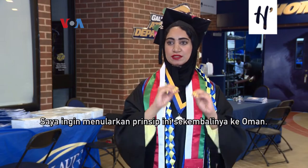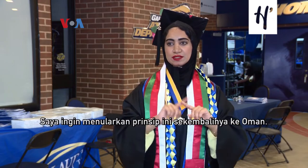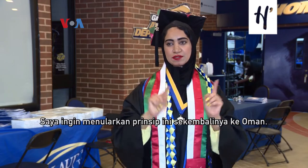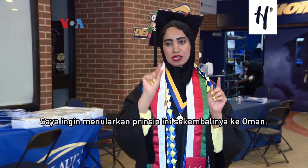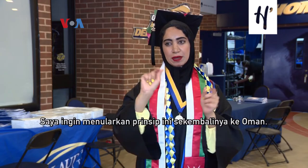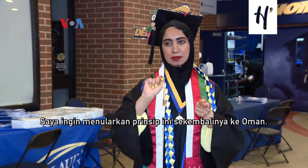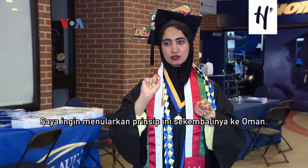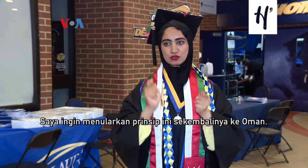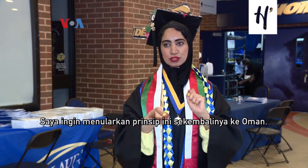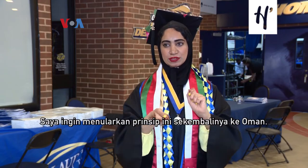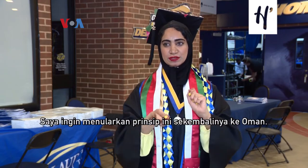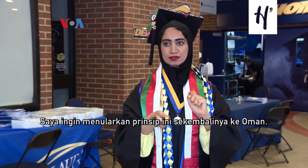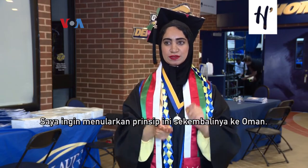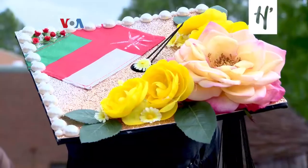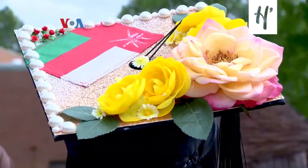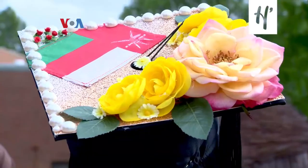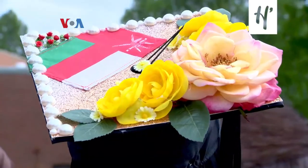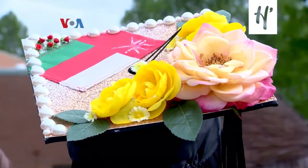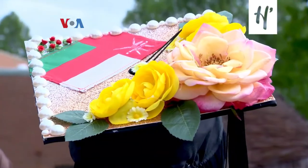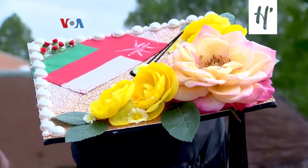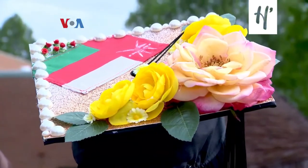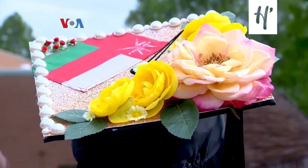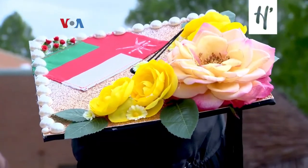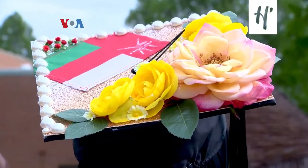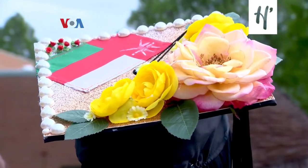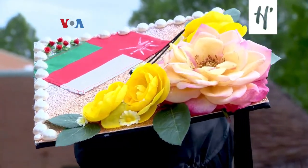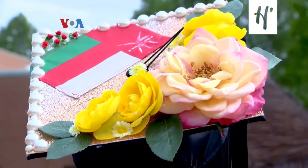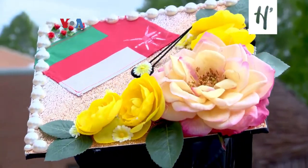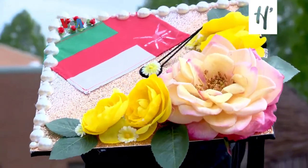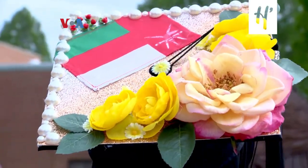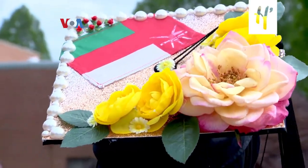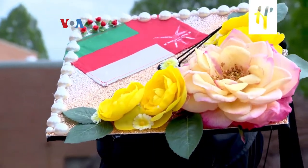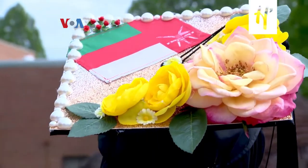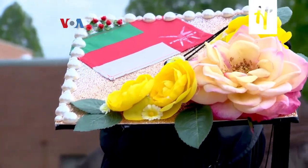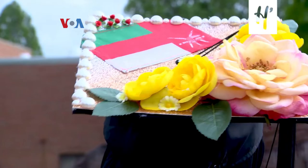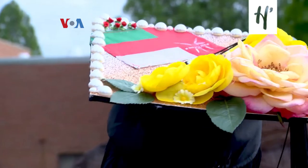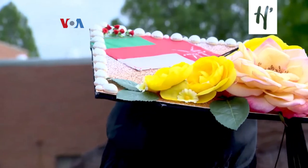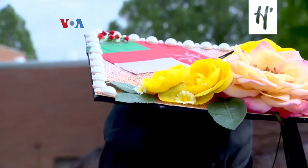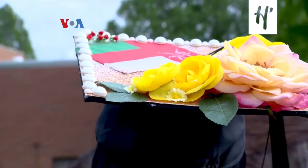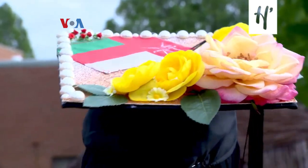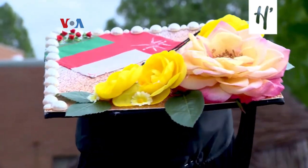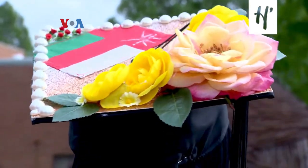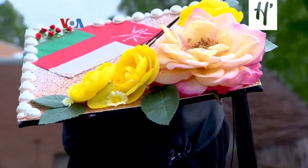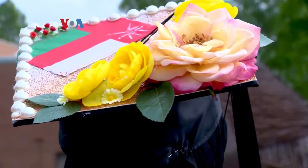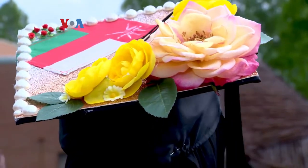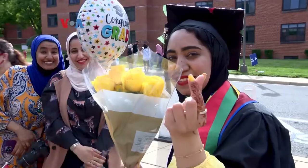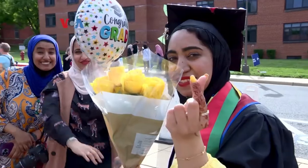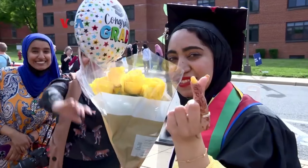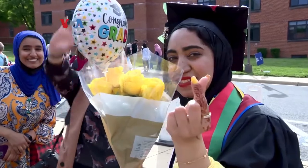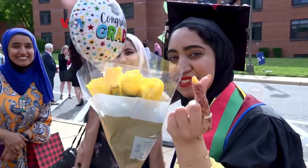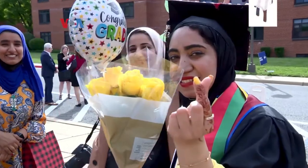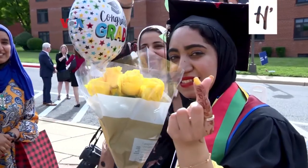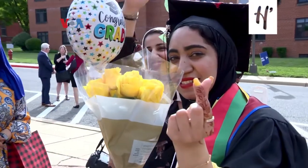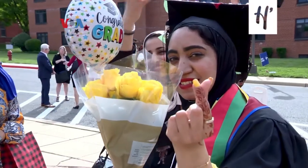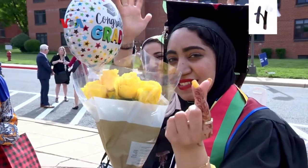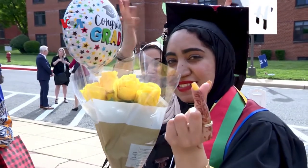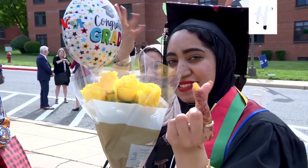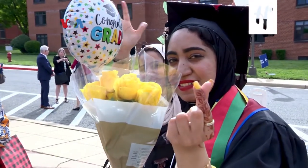like to influence when I go home. Moza adalah perempuan pertama di keluarganya yang lulus perguruan tinggi dan mahasiswa asal Oman